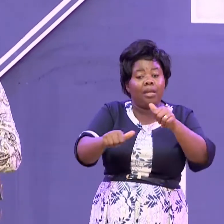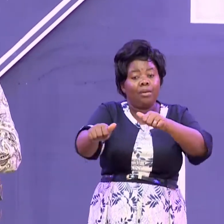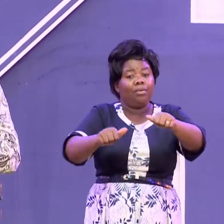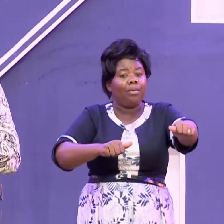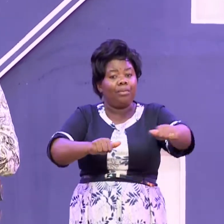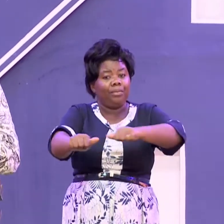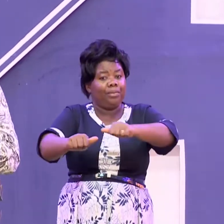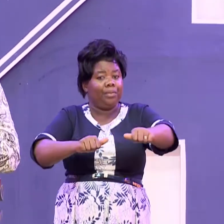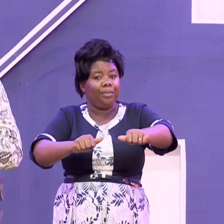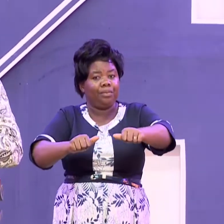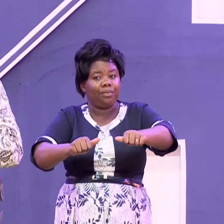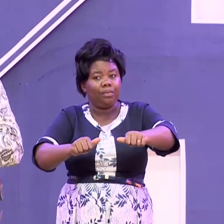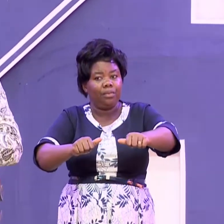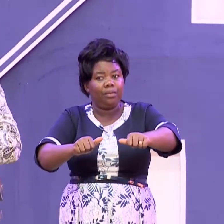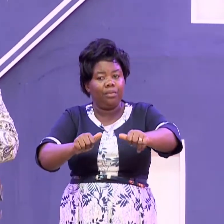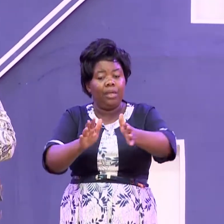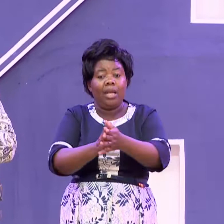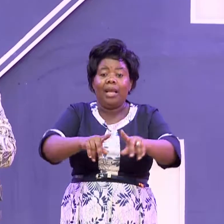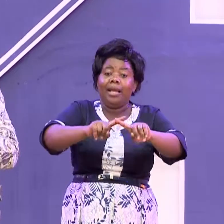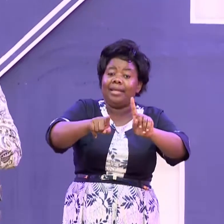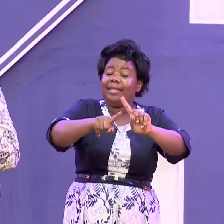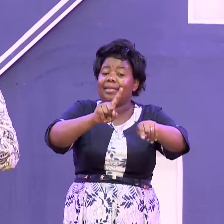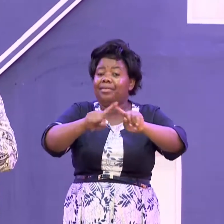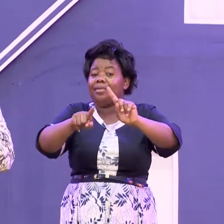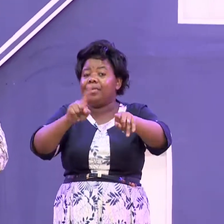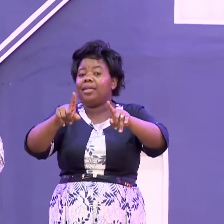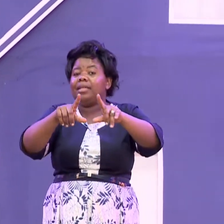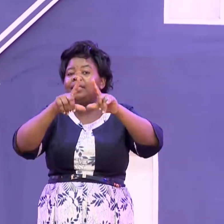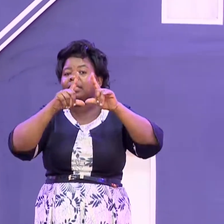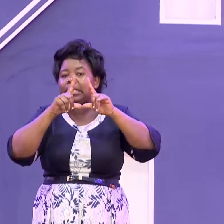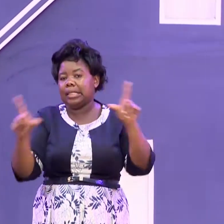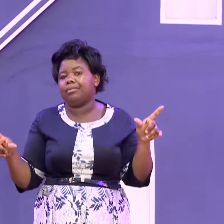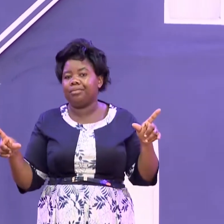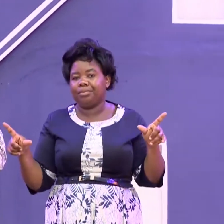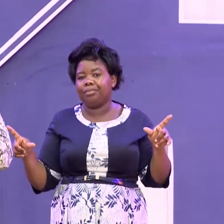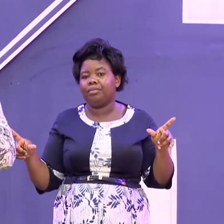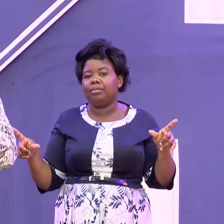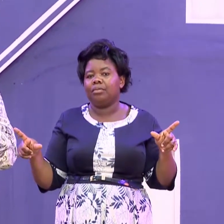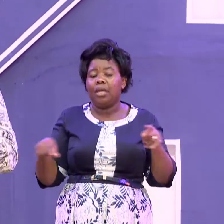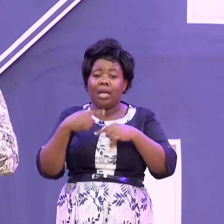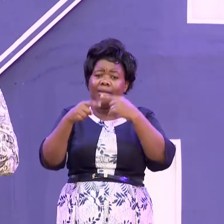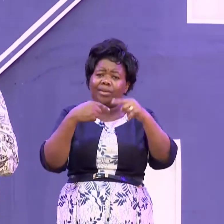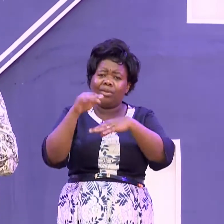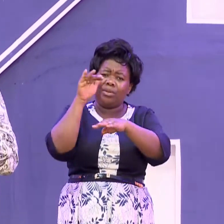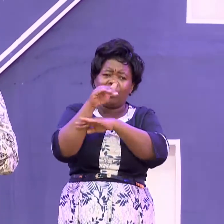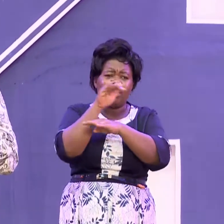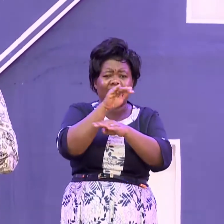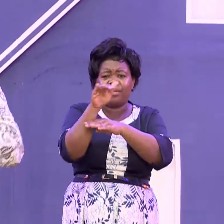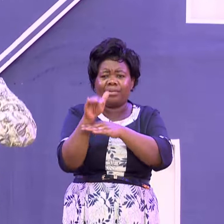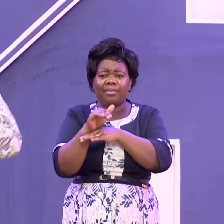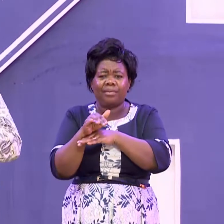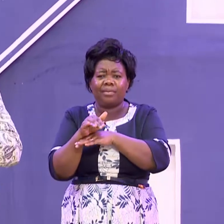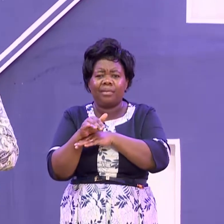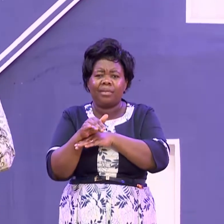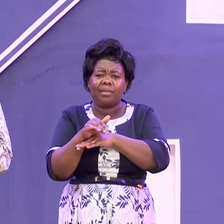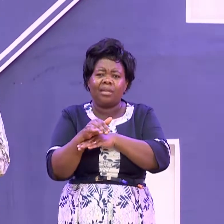Administrating. Abafuga. And various kinds of tongues. N'engeri zonna ez'ennimi. Then he goes on to ask. Abiri mwenda ng'abuuza.